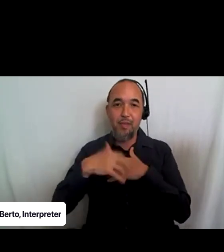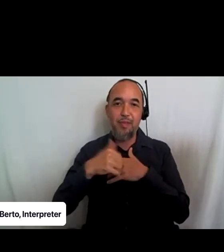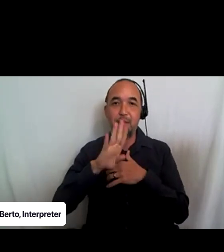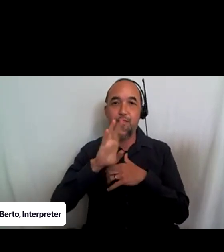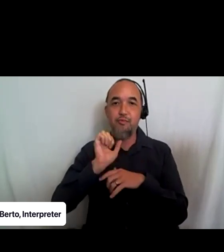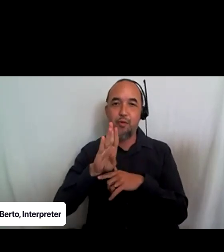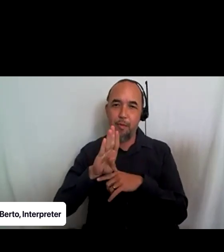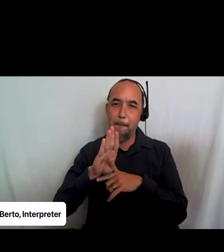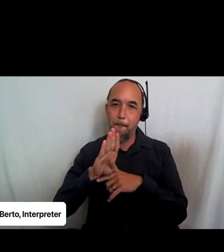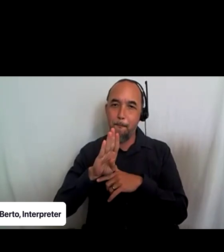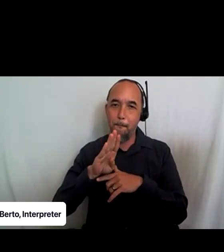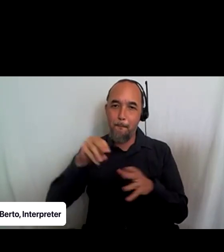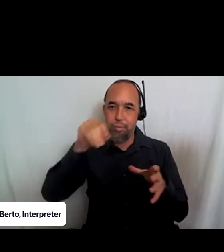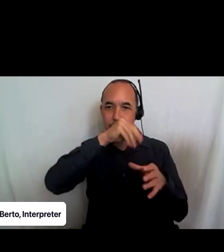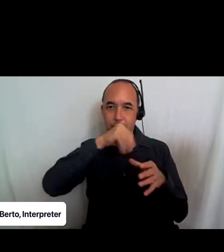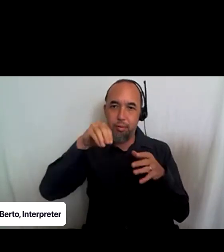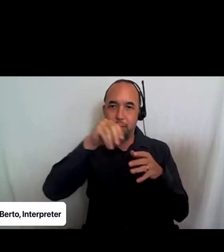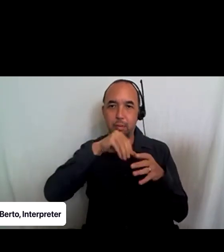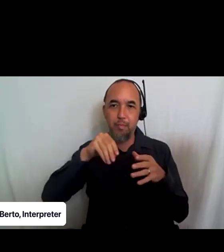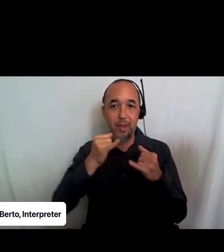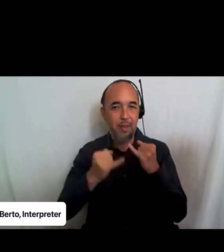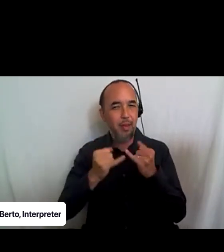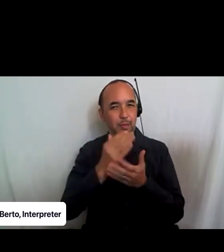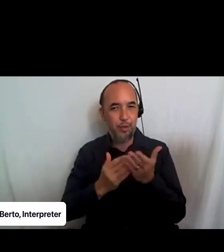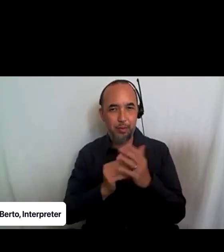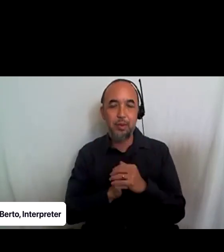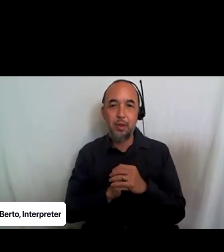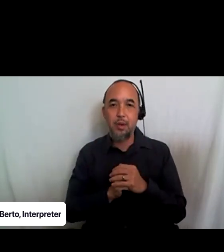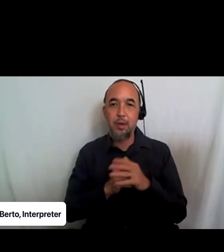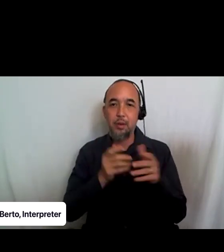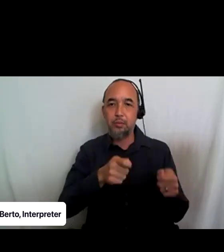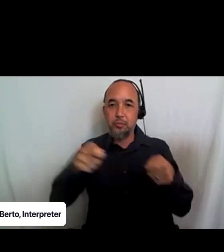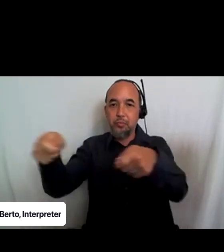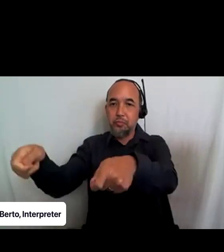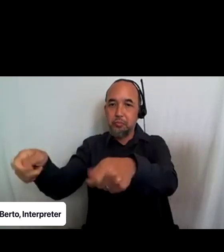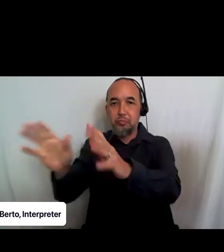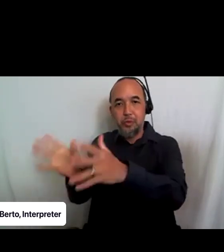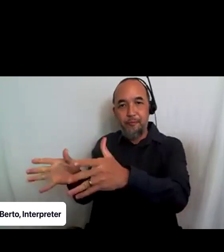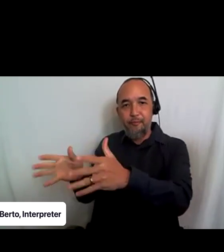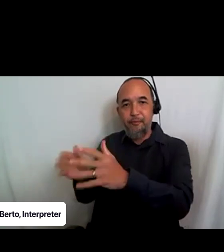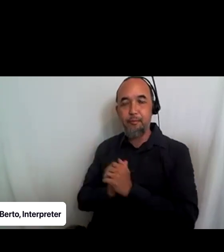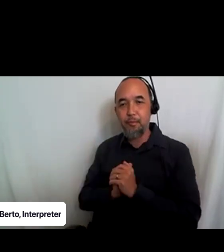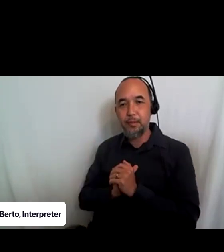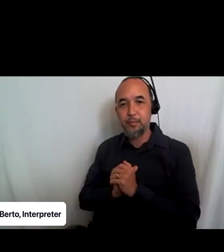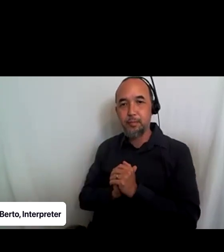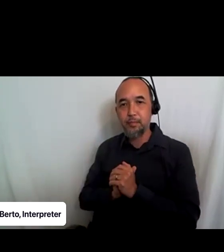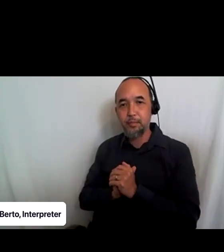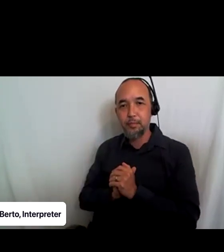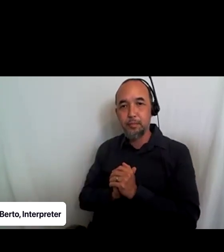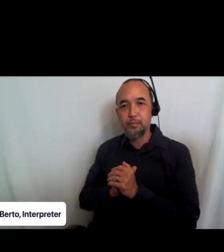step. Um, so leave that there to kind of blend